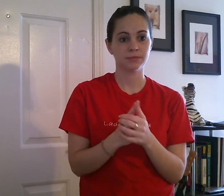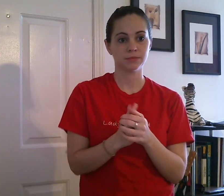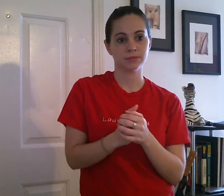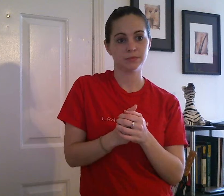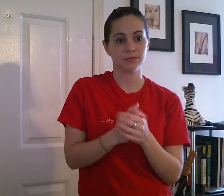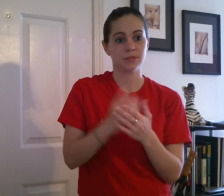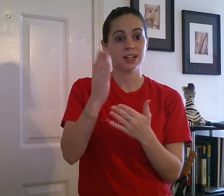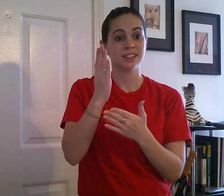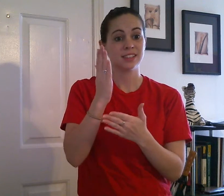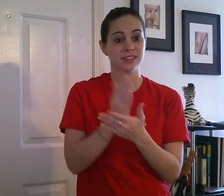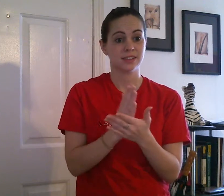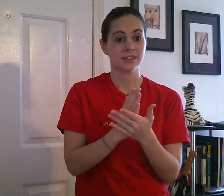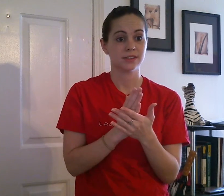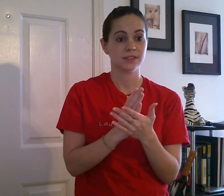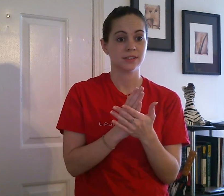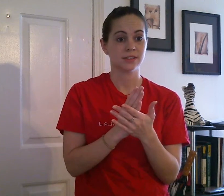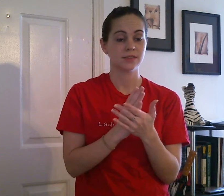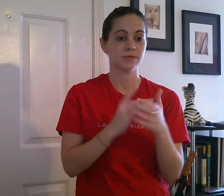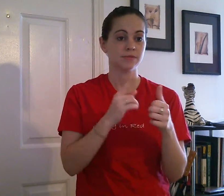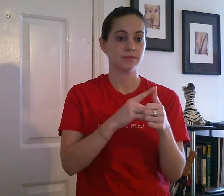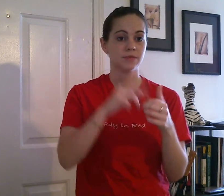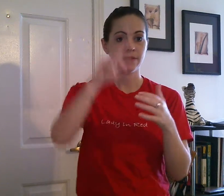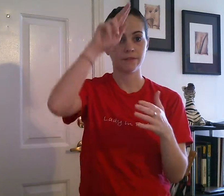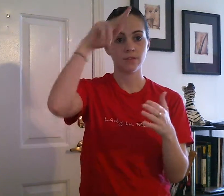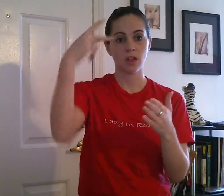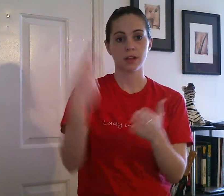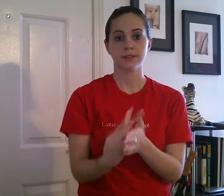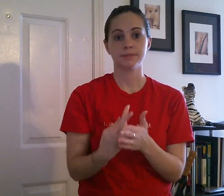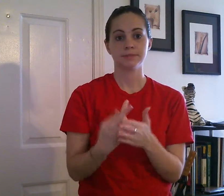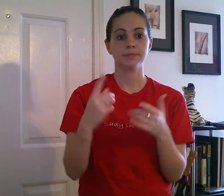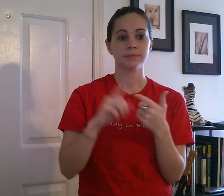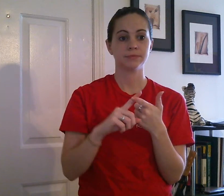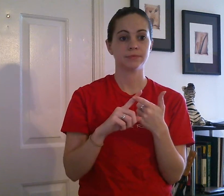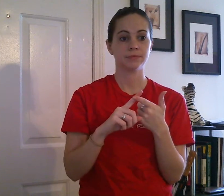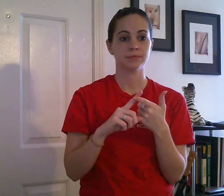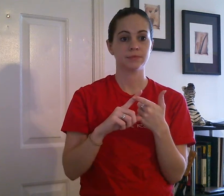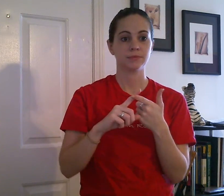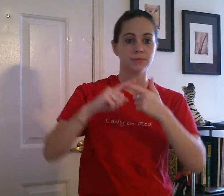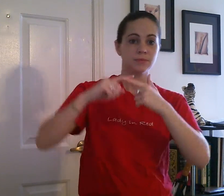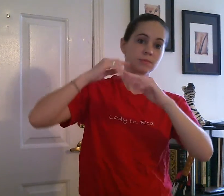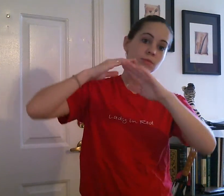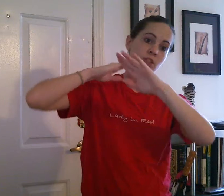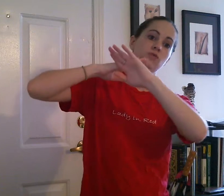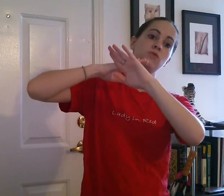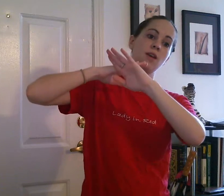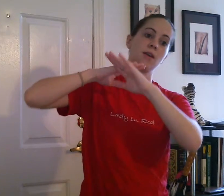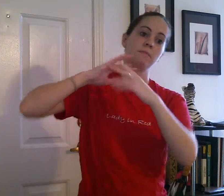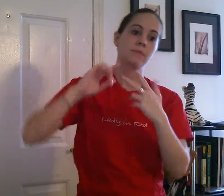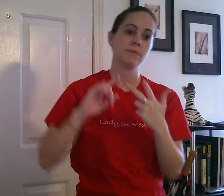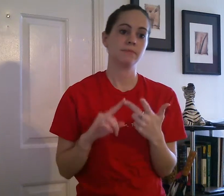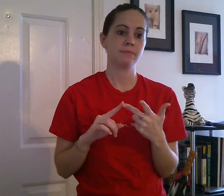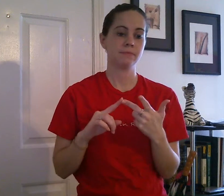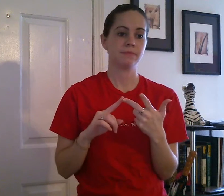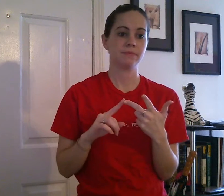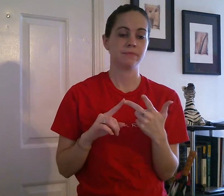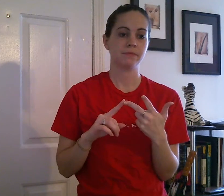construction-related hazards are falling from heights, trapped by something collapsing or overturning, and